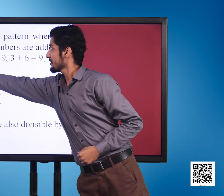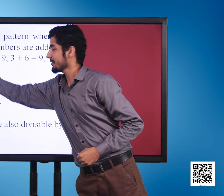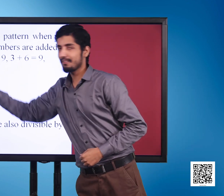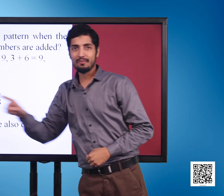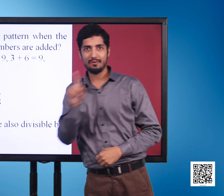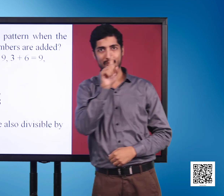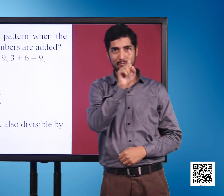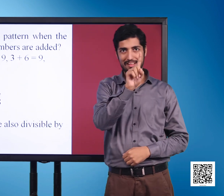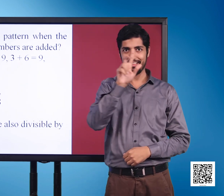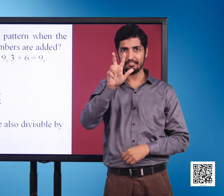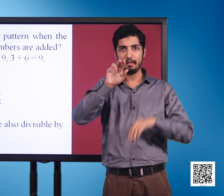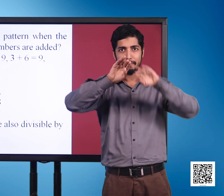One plus 8 is equal to 9.